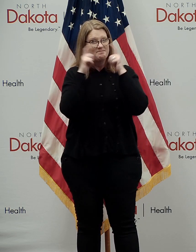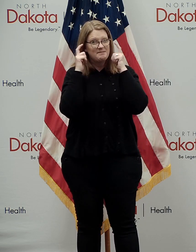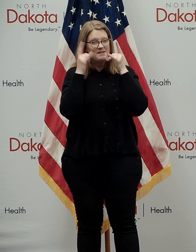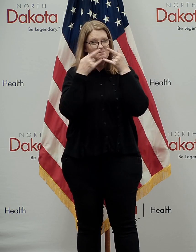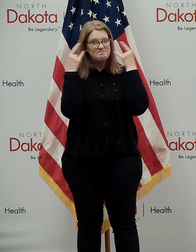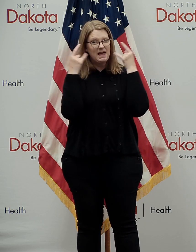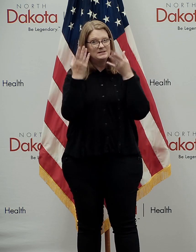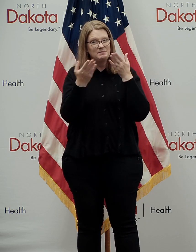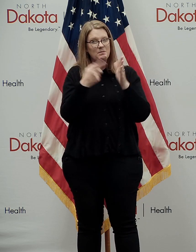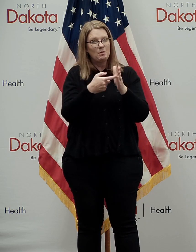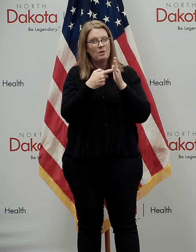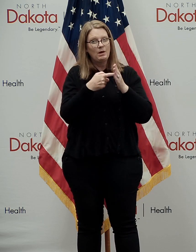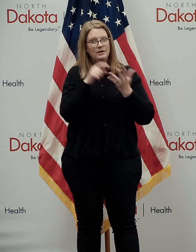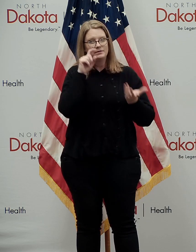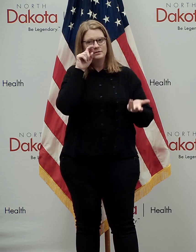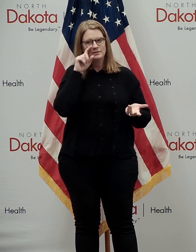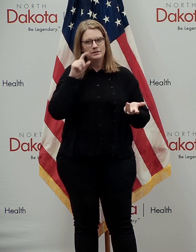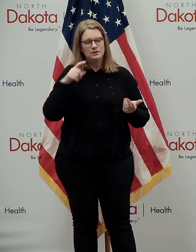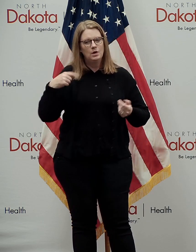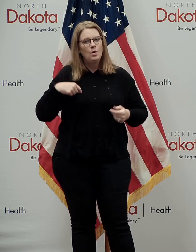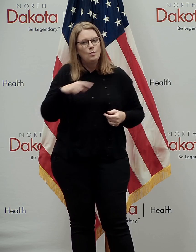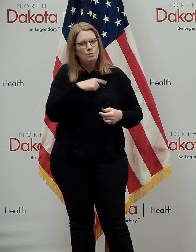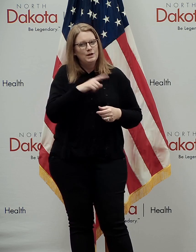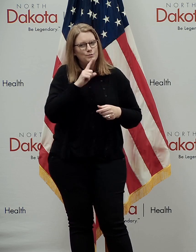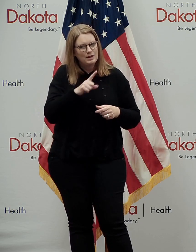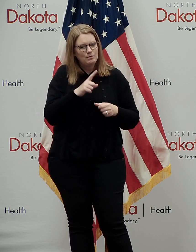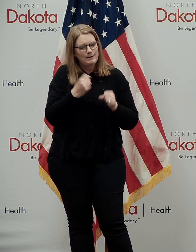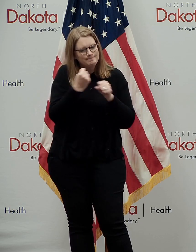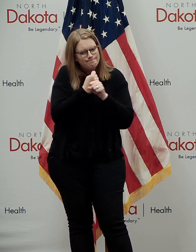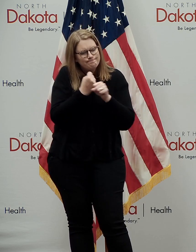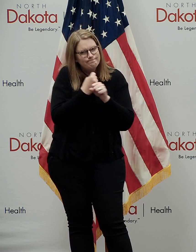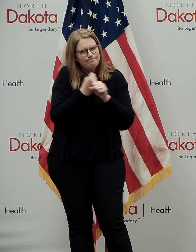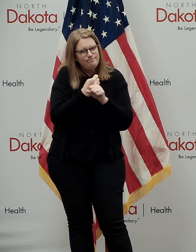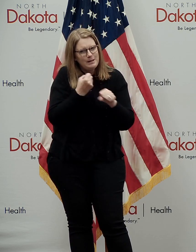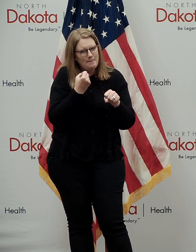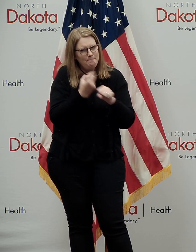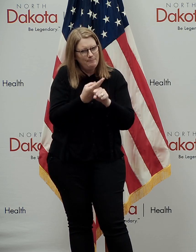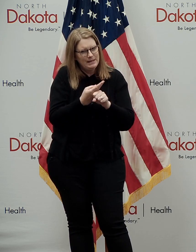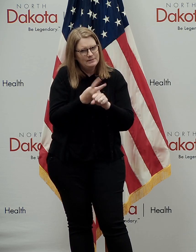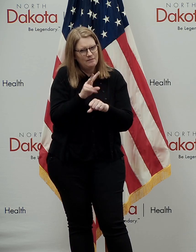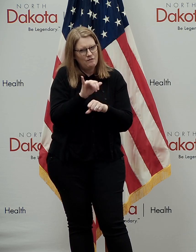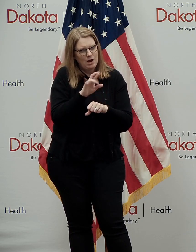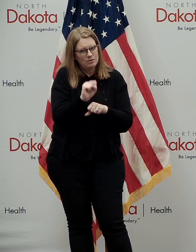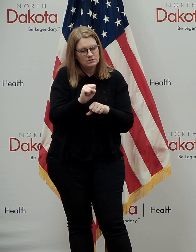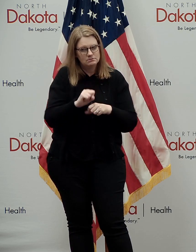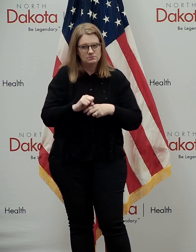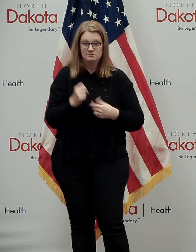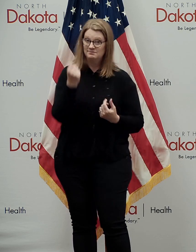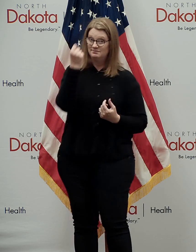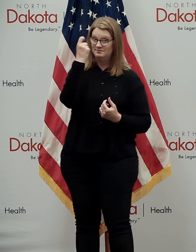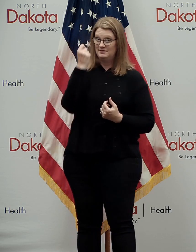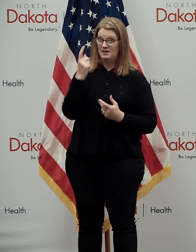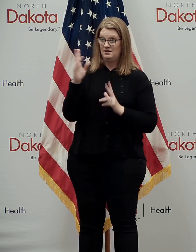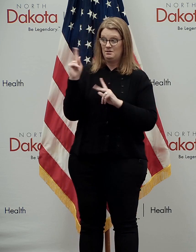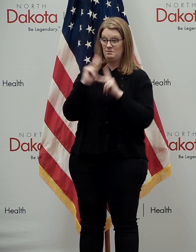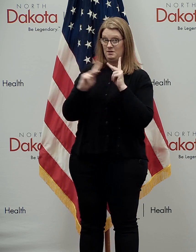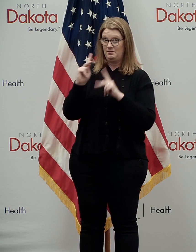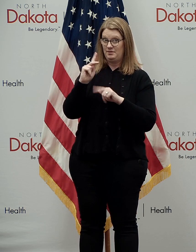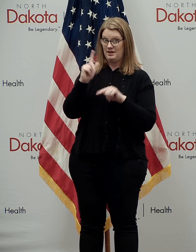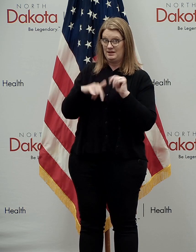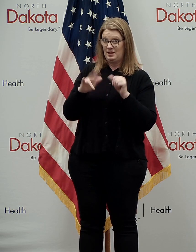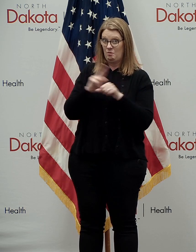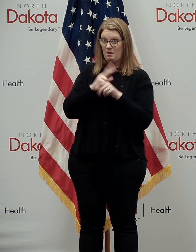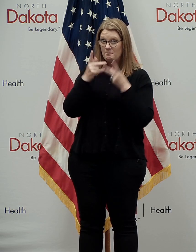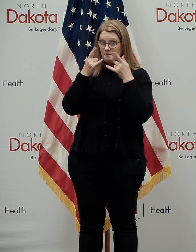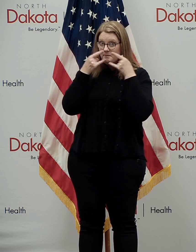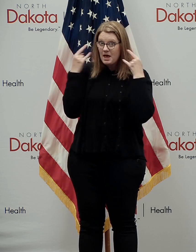for us to help better combat this virus. There are people that shouldn't wear masks, however. This includes children under age